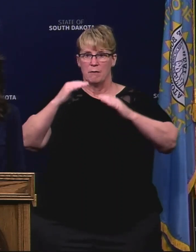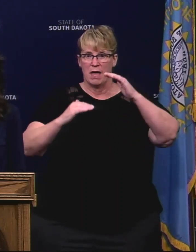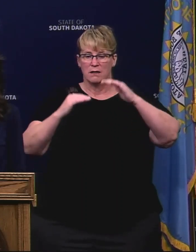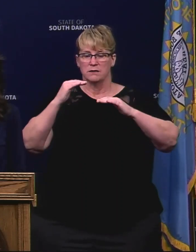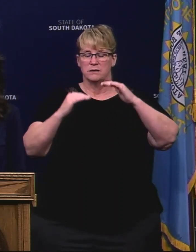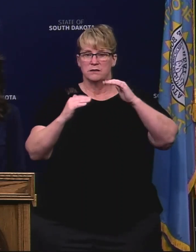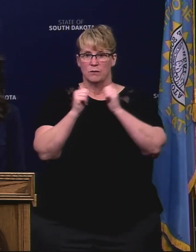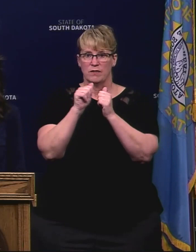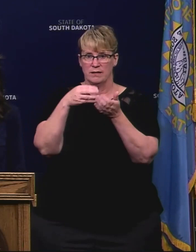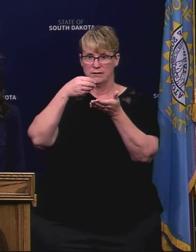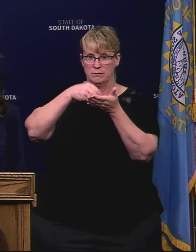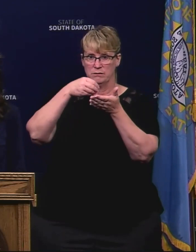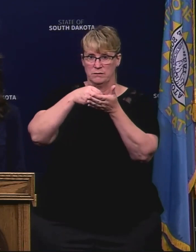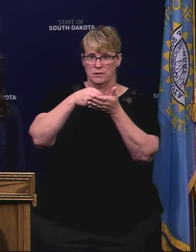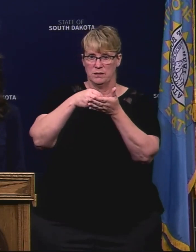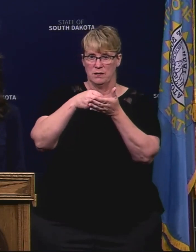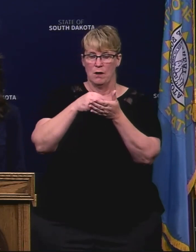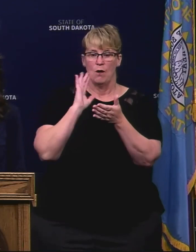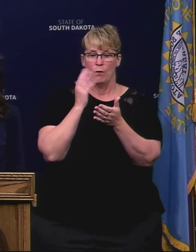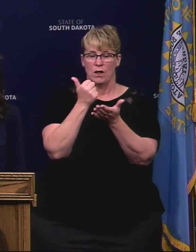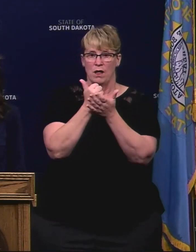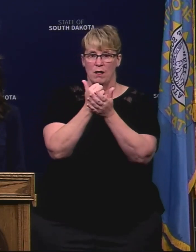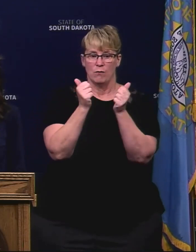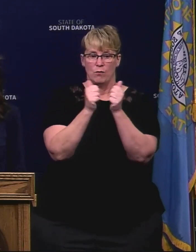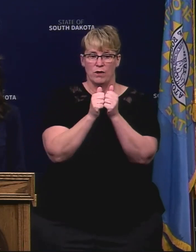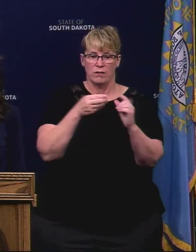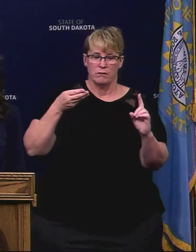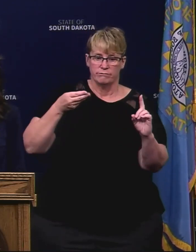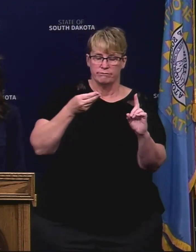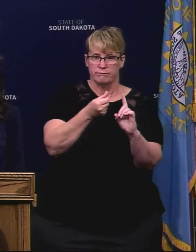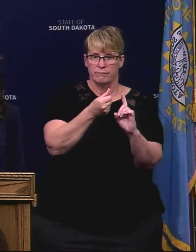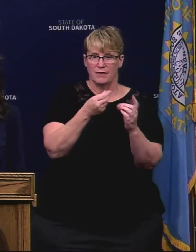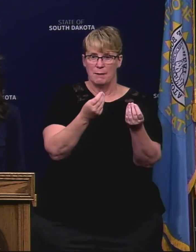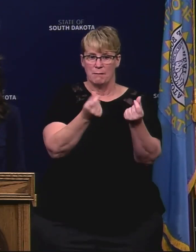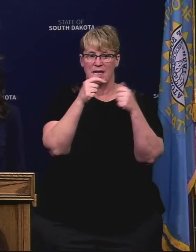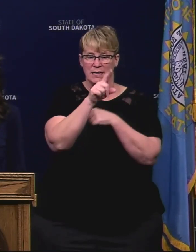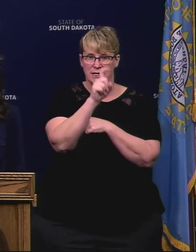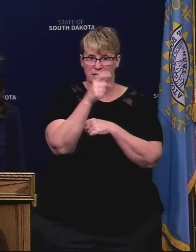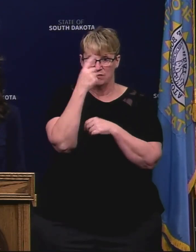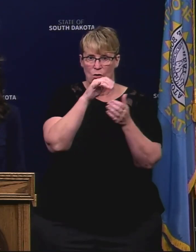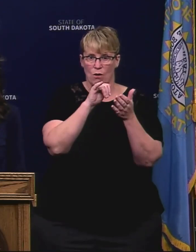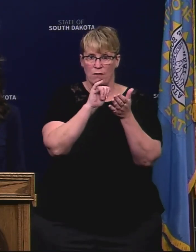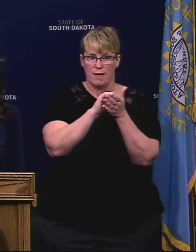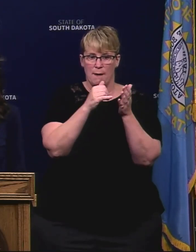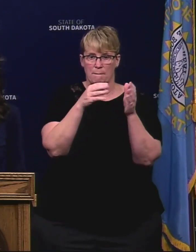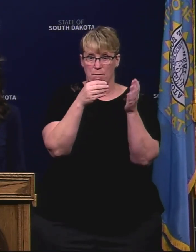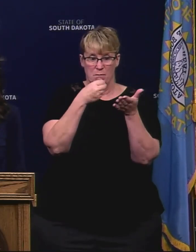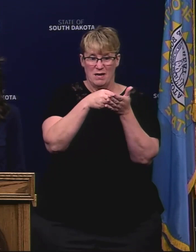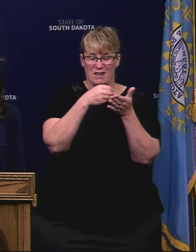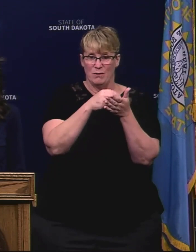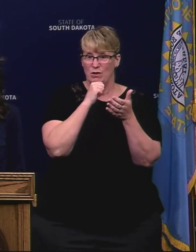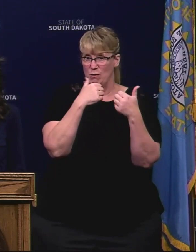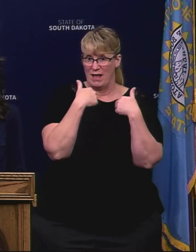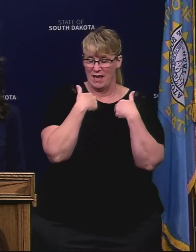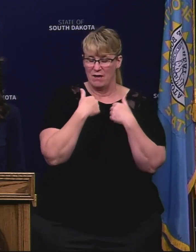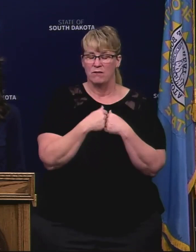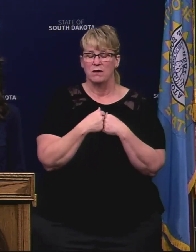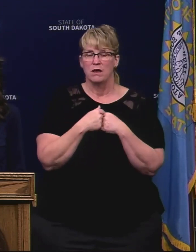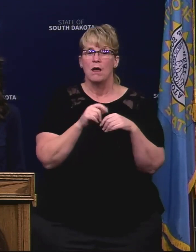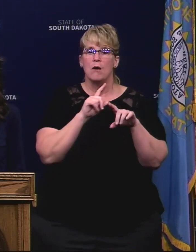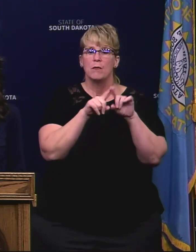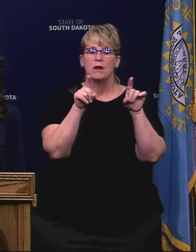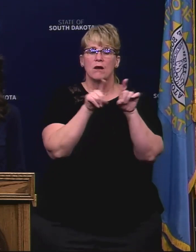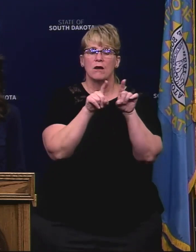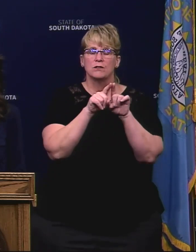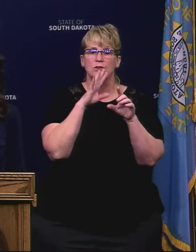held to fill immediate needs, but also we need to make sure that we're not just addressing immediate needs and